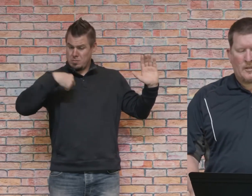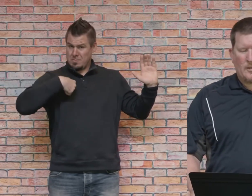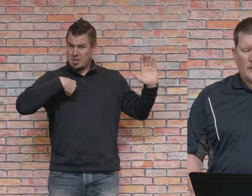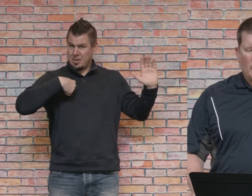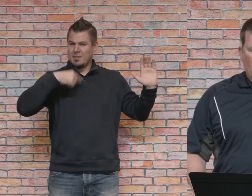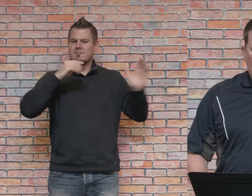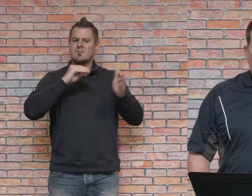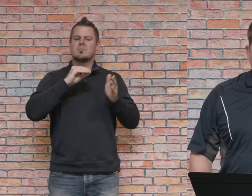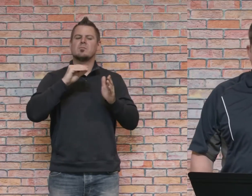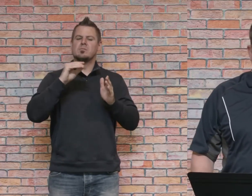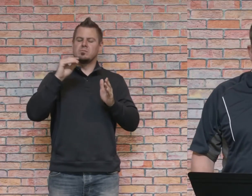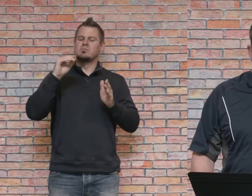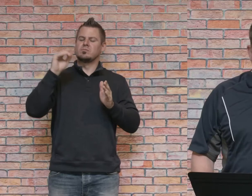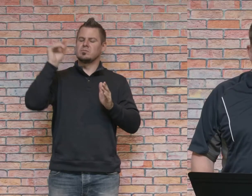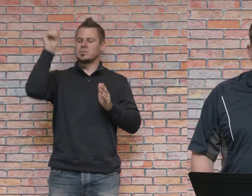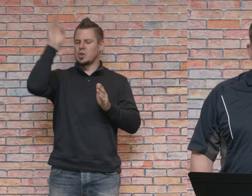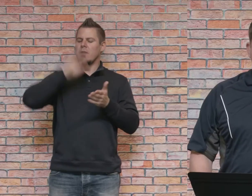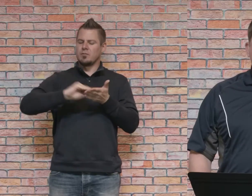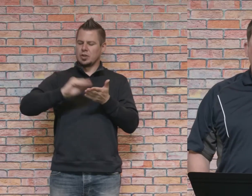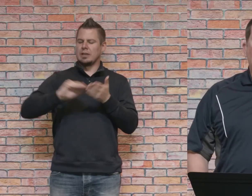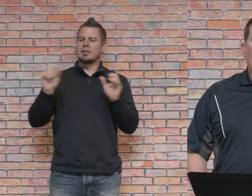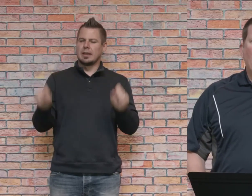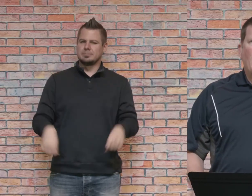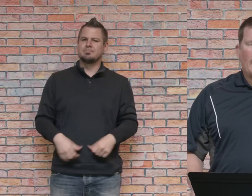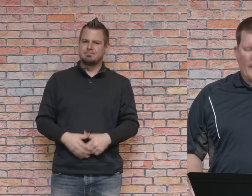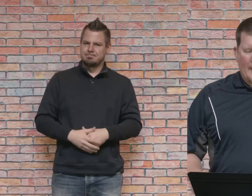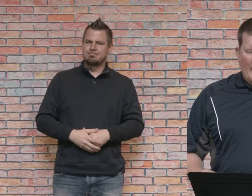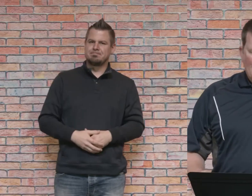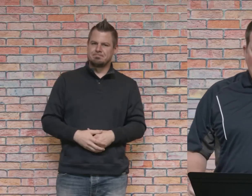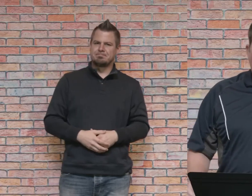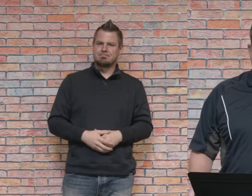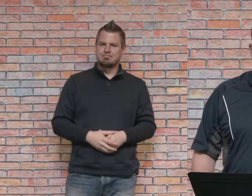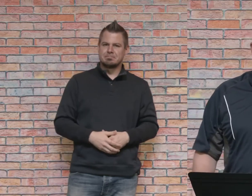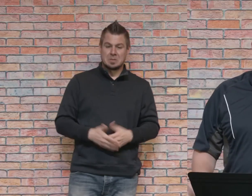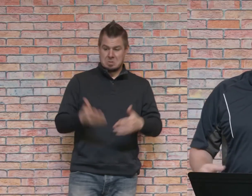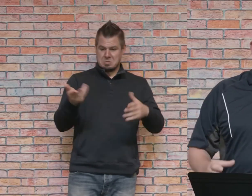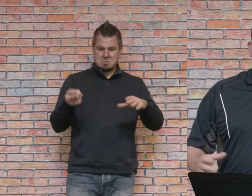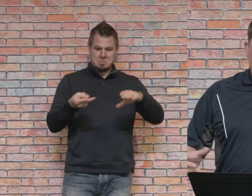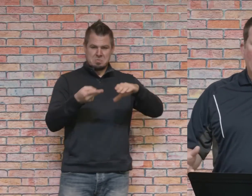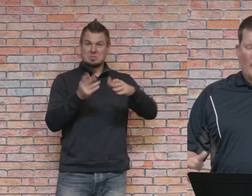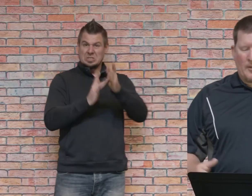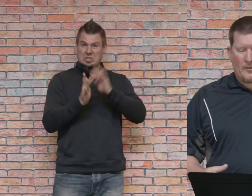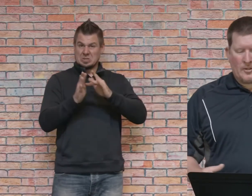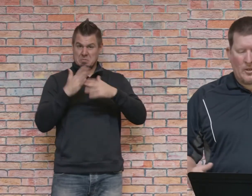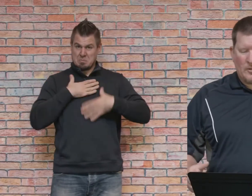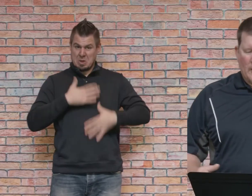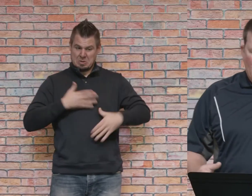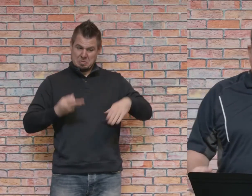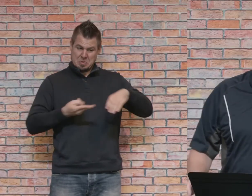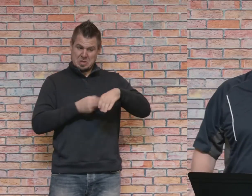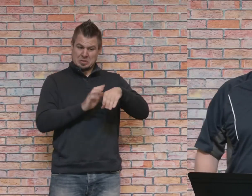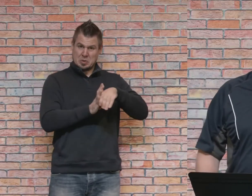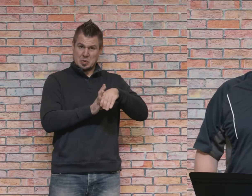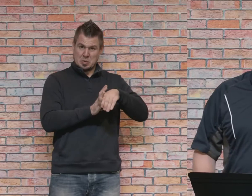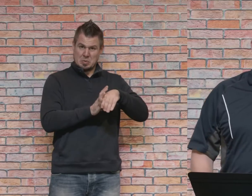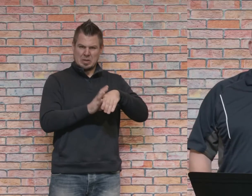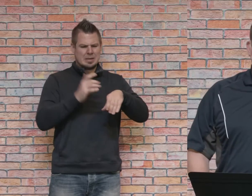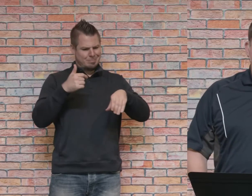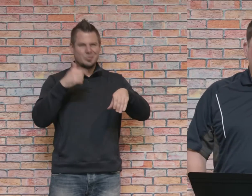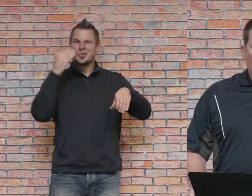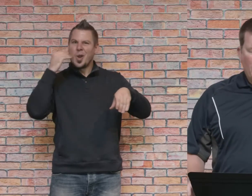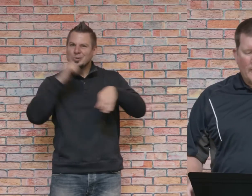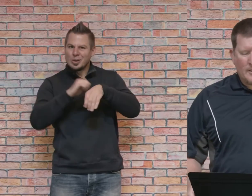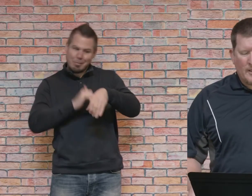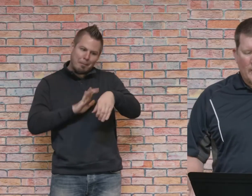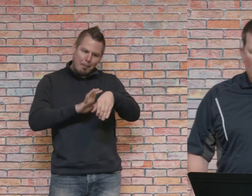sins. They put him in a tomb, and guess what they did? We've been on the topic of stones. They covered it with a stone.